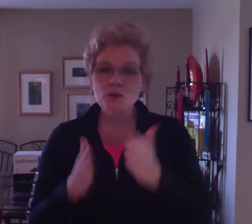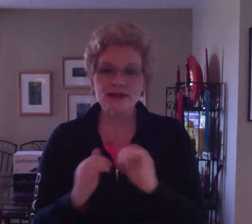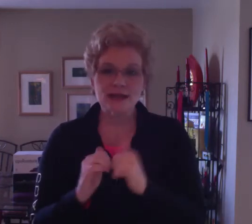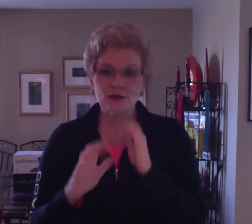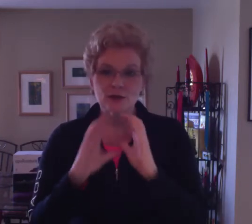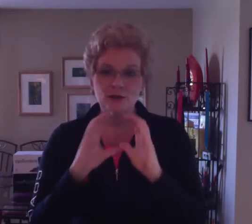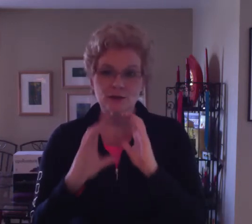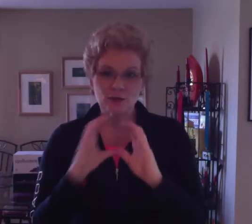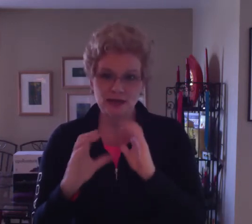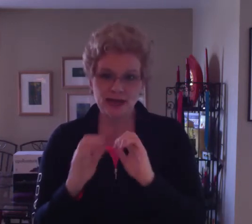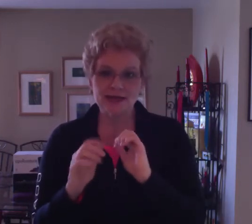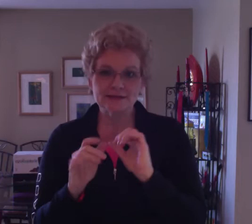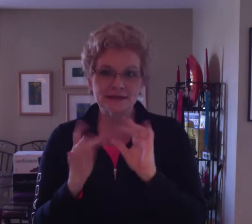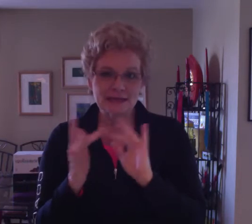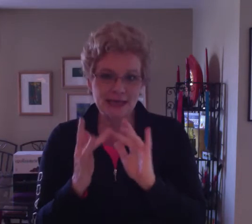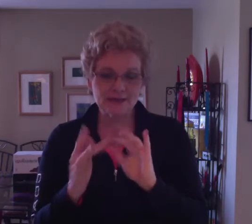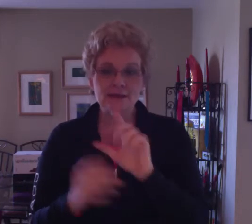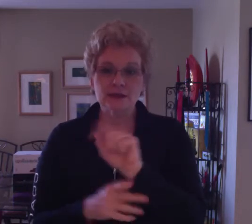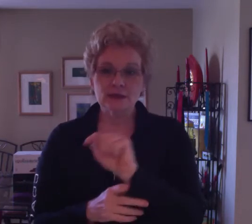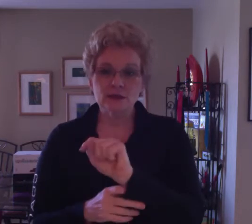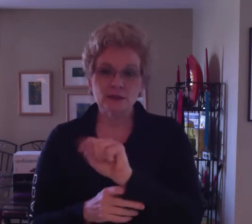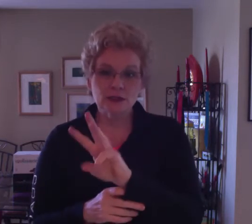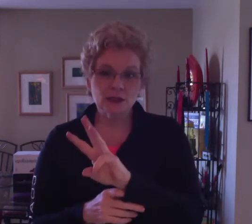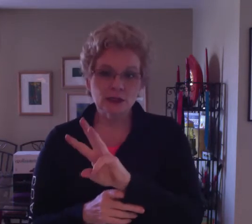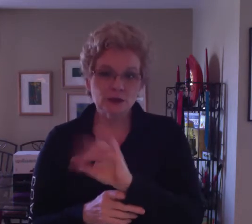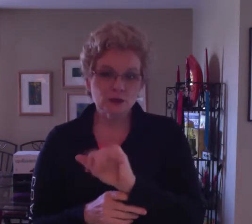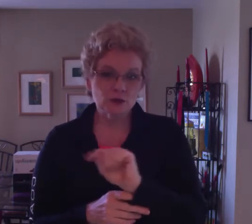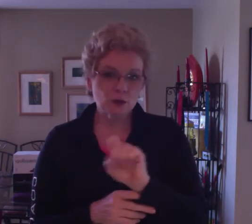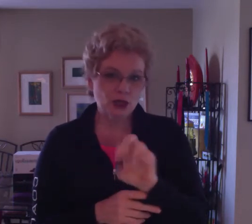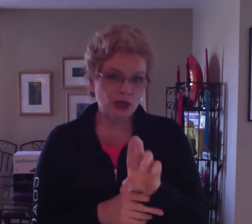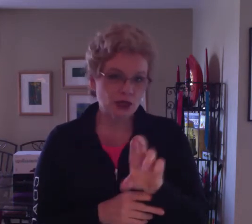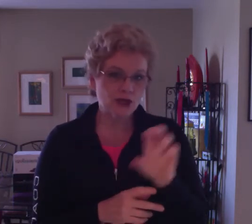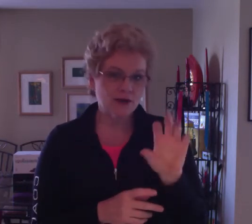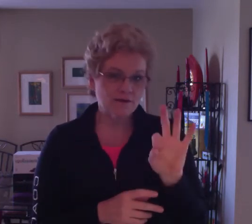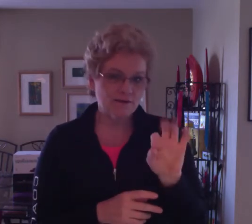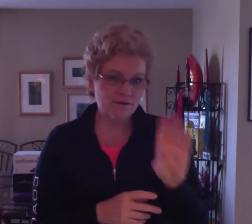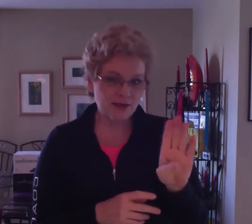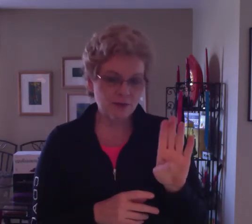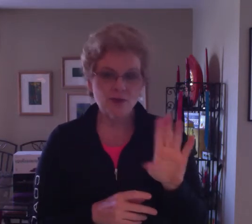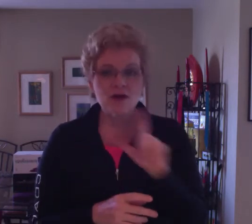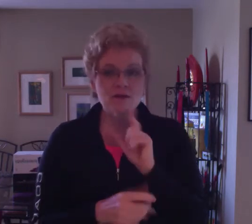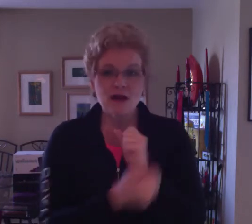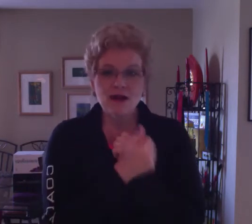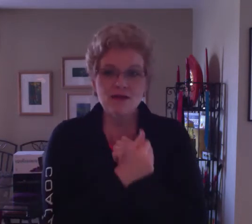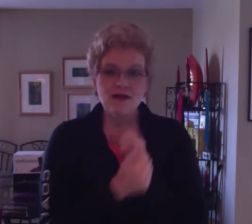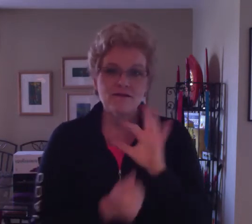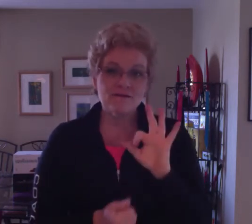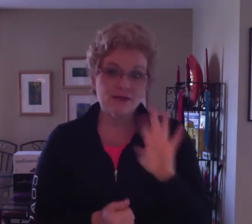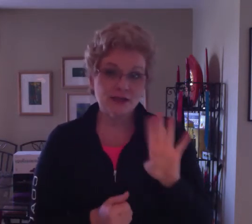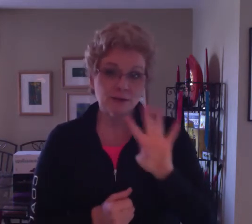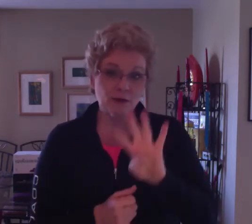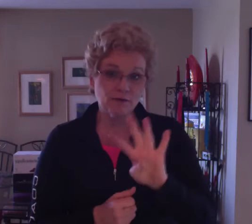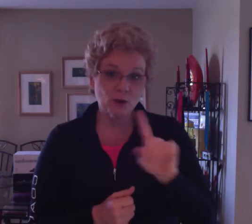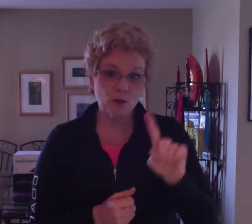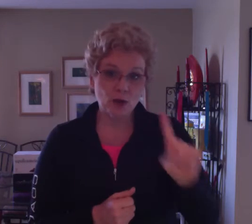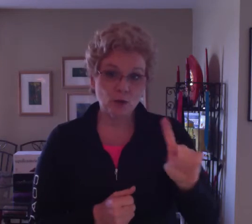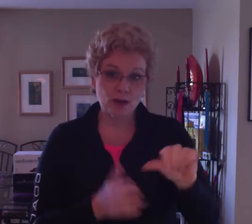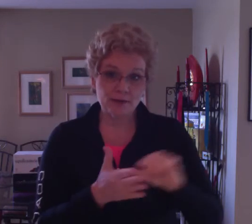We have Twitter, we have Facebook stuff. I actually love the Facebook 411 page because all the new stuff